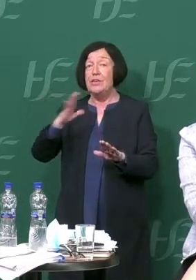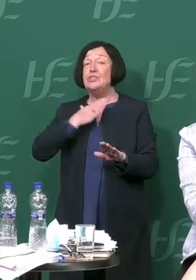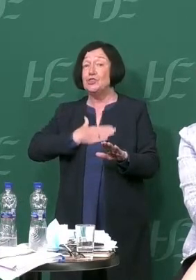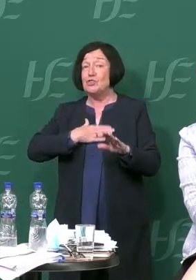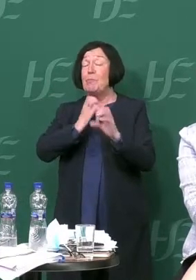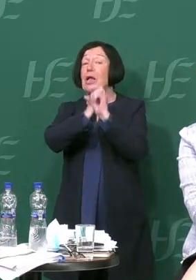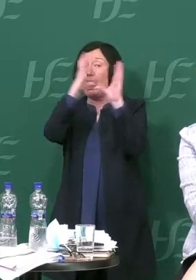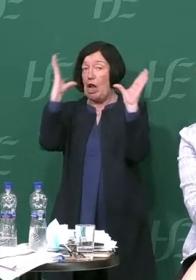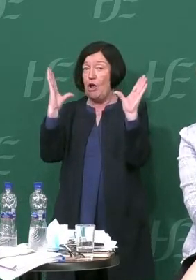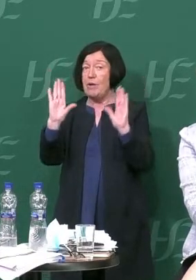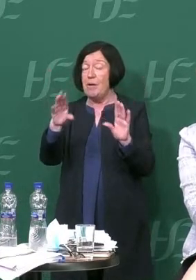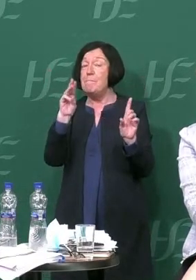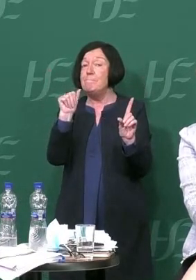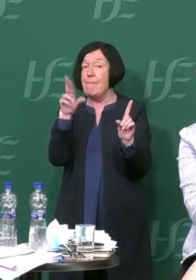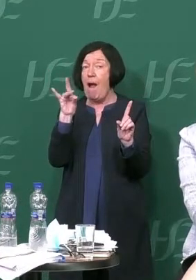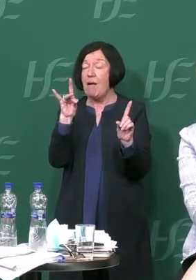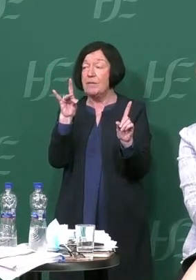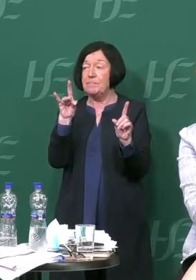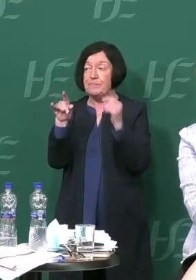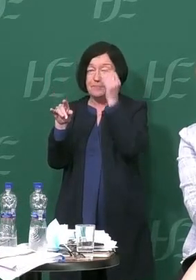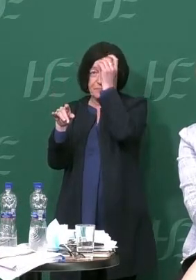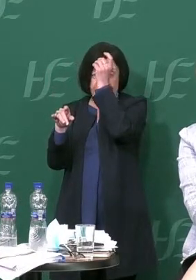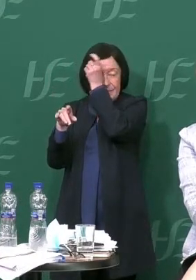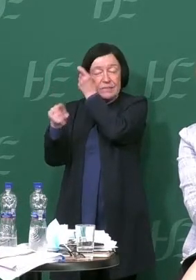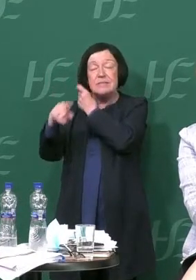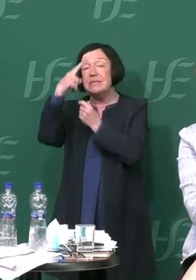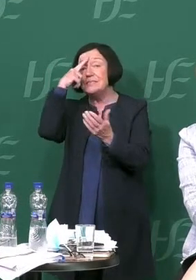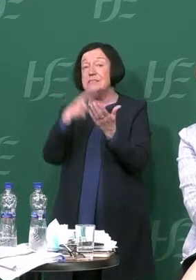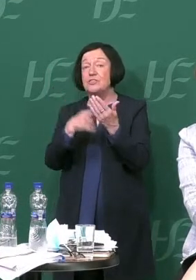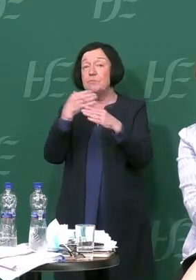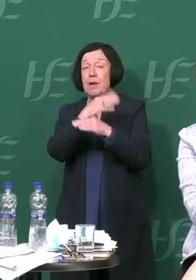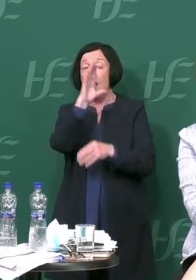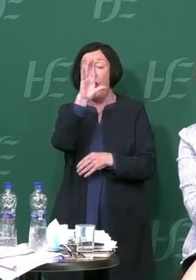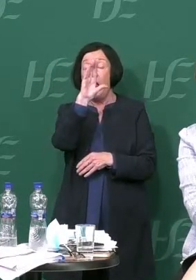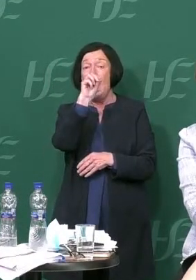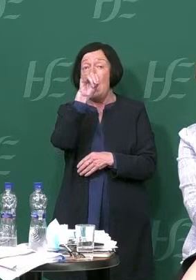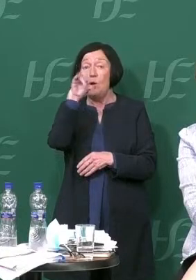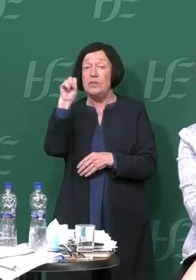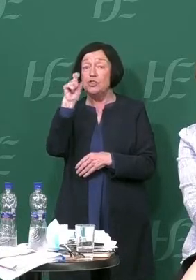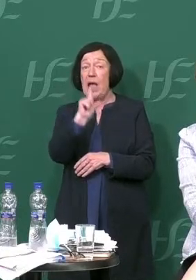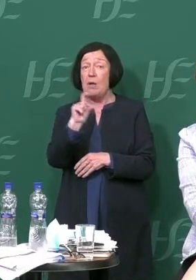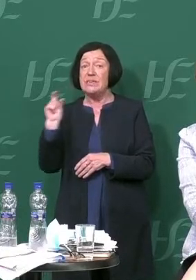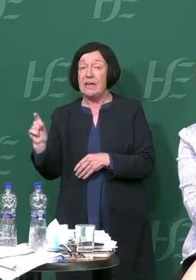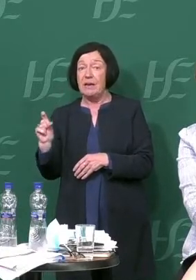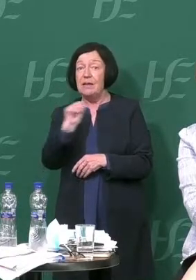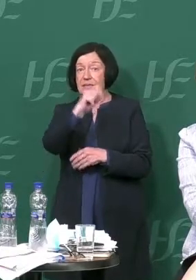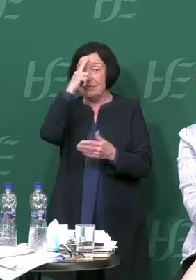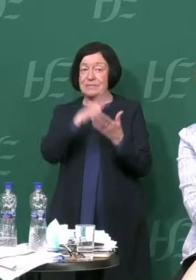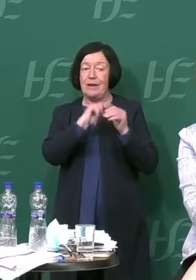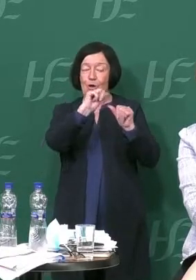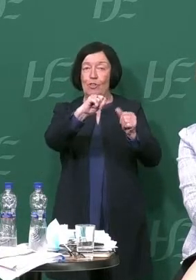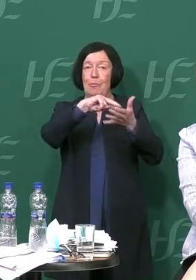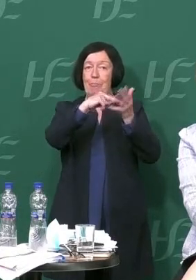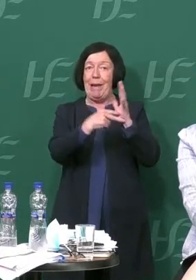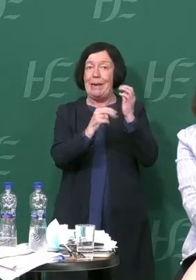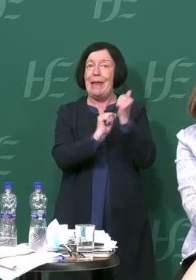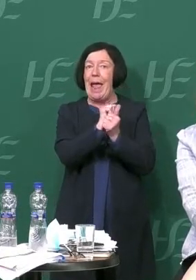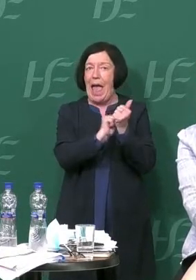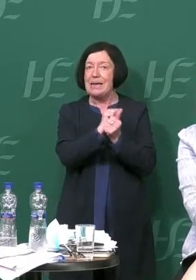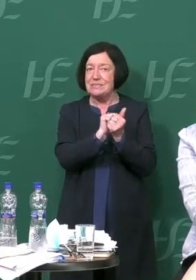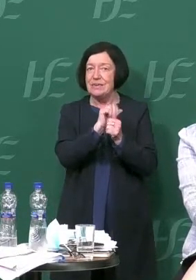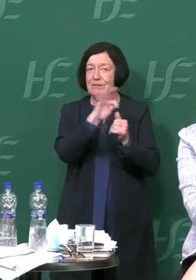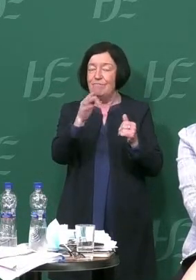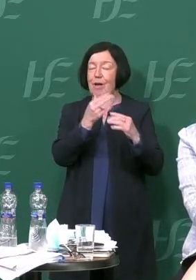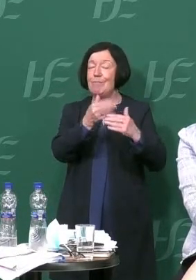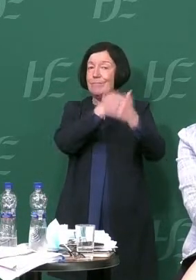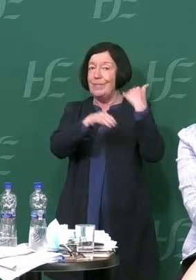be clear, Mark, the decision by Laois County Council is a decision under the Planning Act, as I know from my